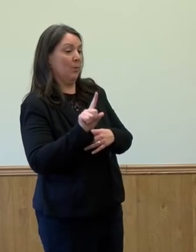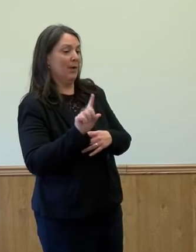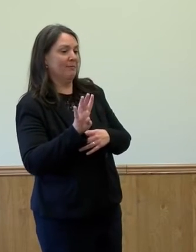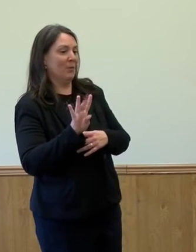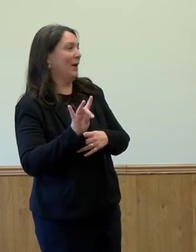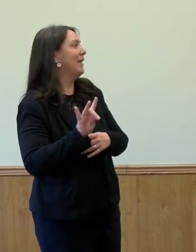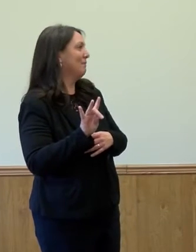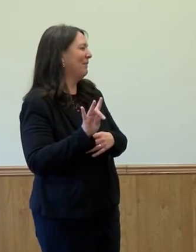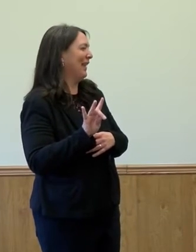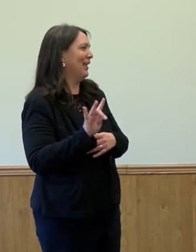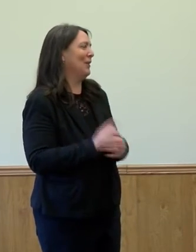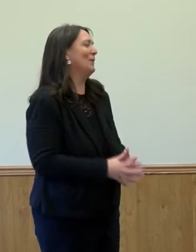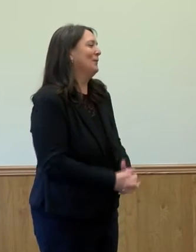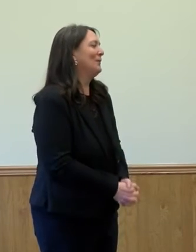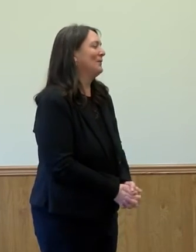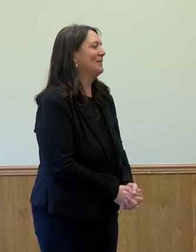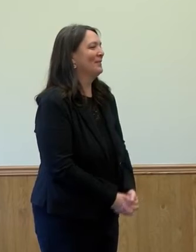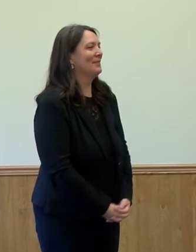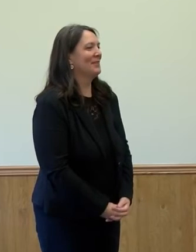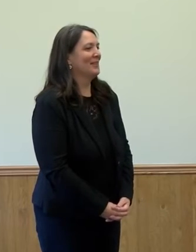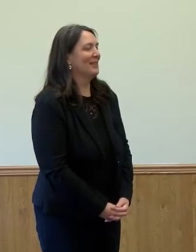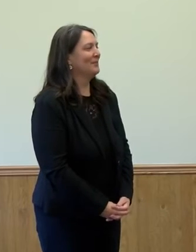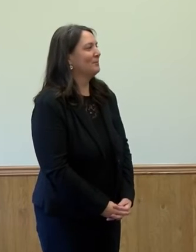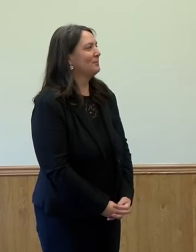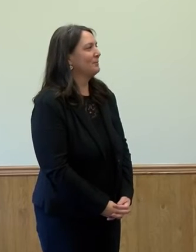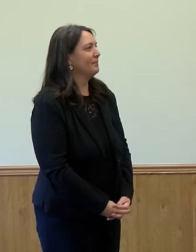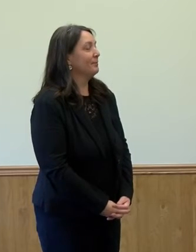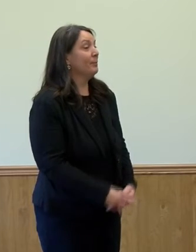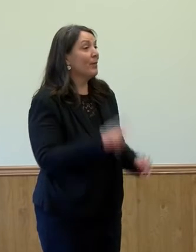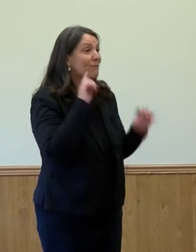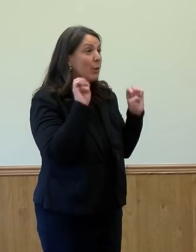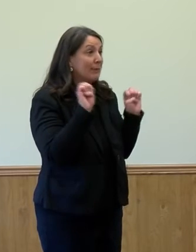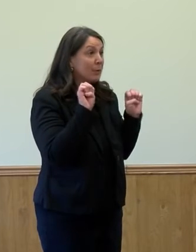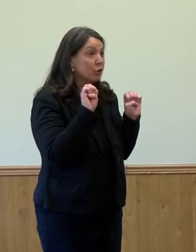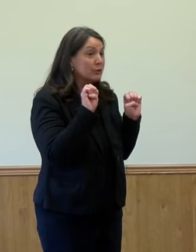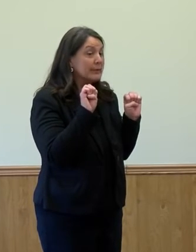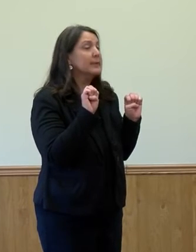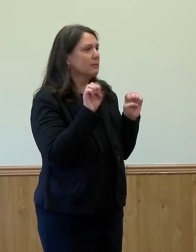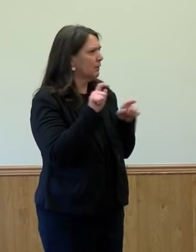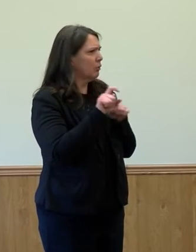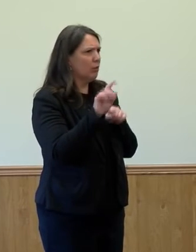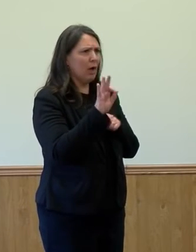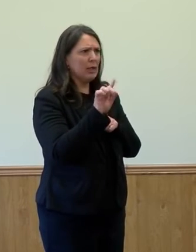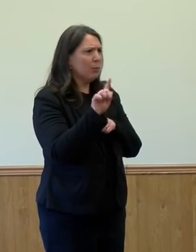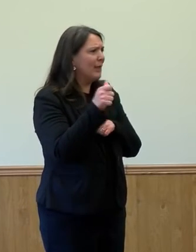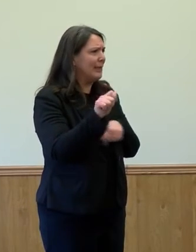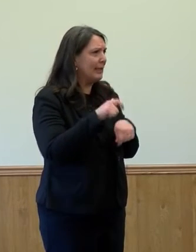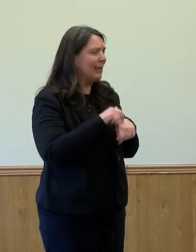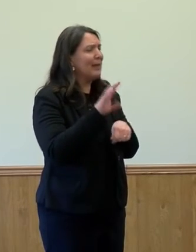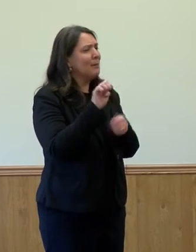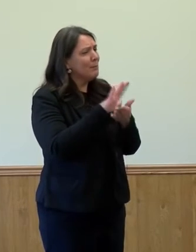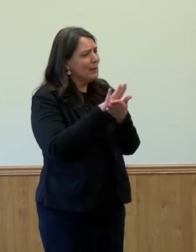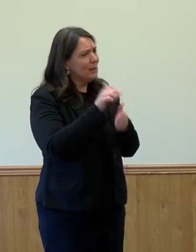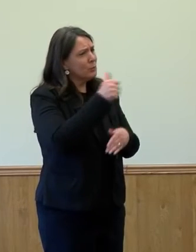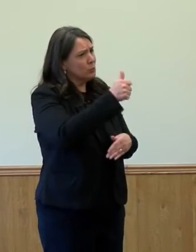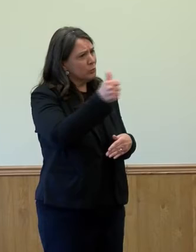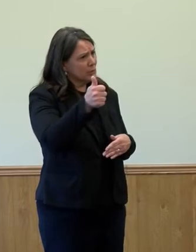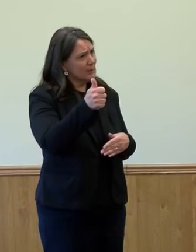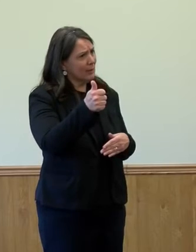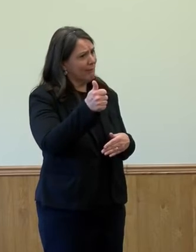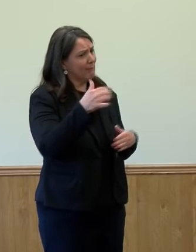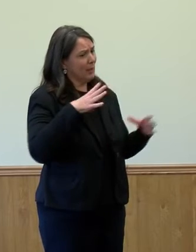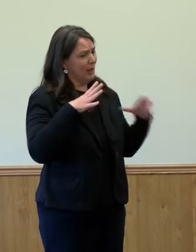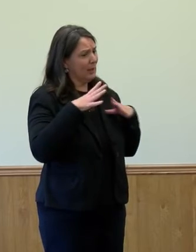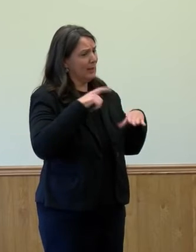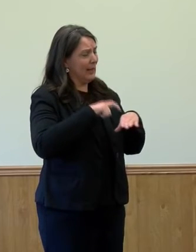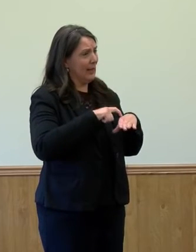309-347-1148. Good job. For emergencies, always call 911. Be kind to yourself this holiday season. Stay in